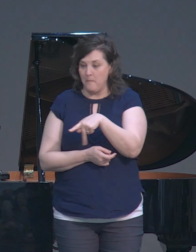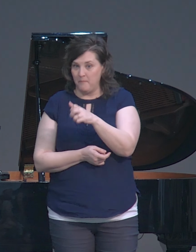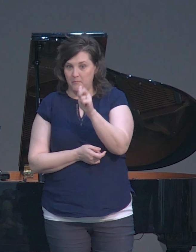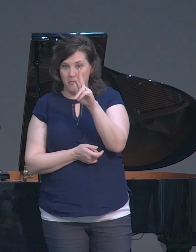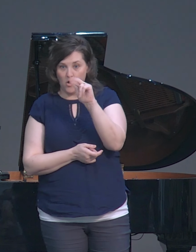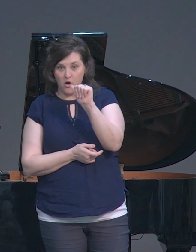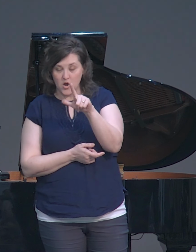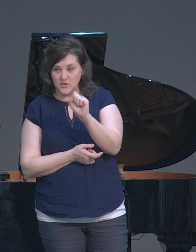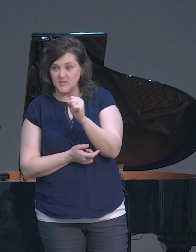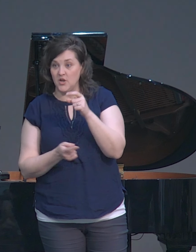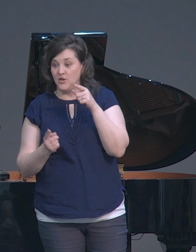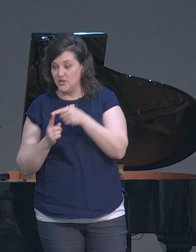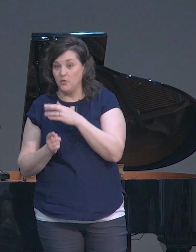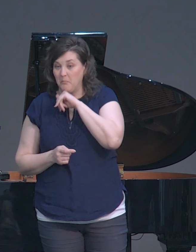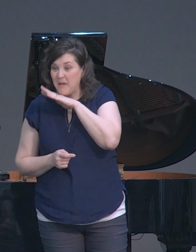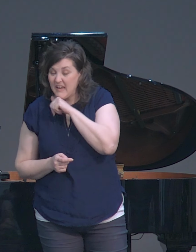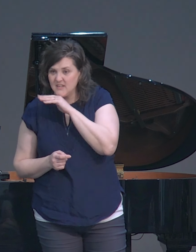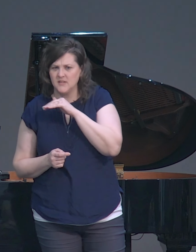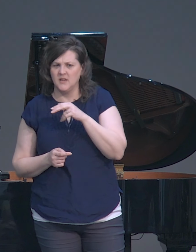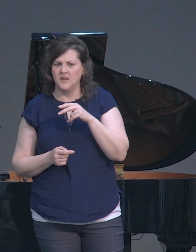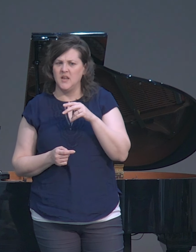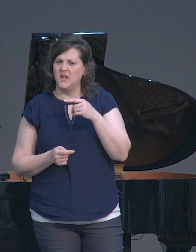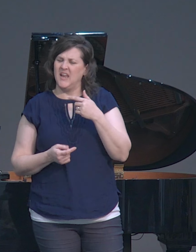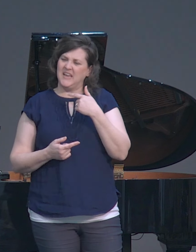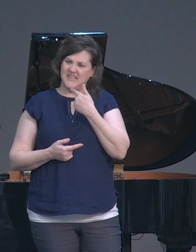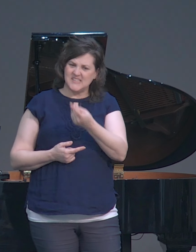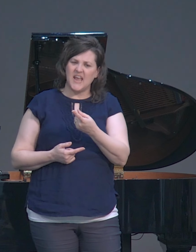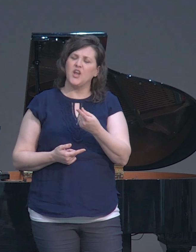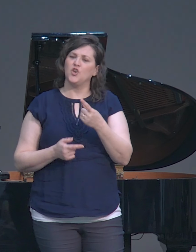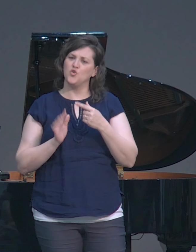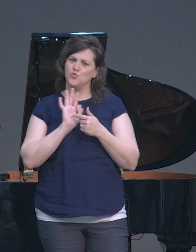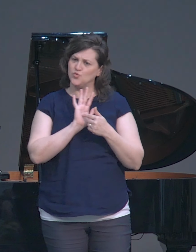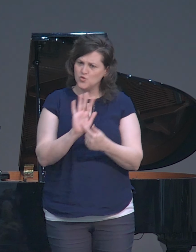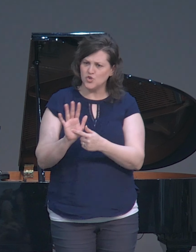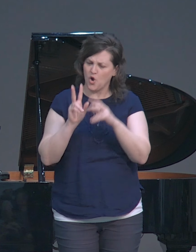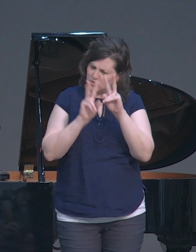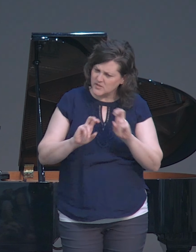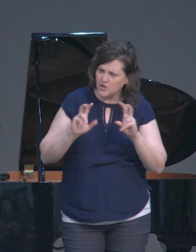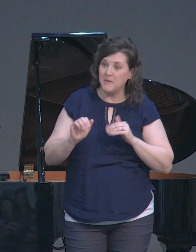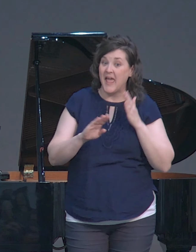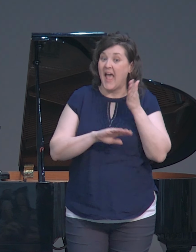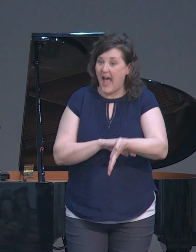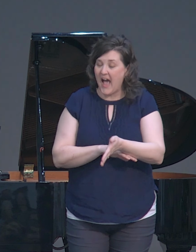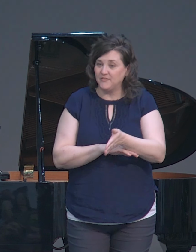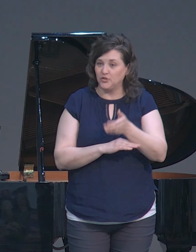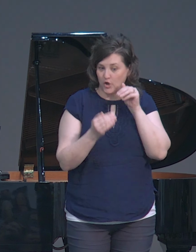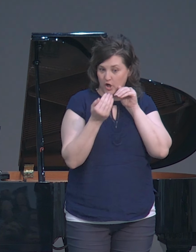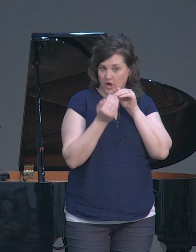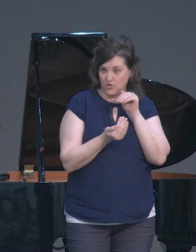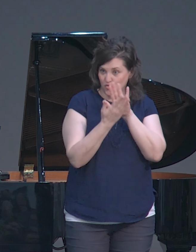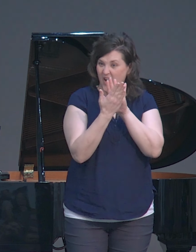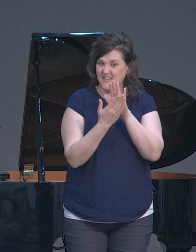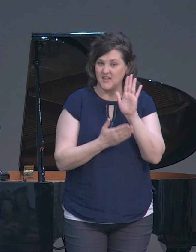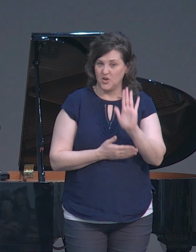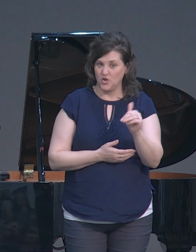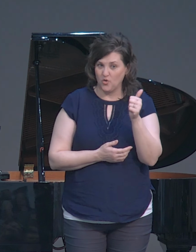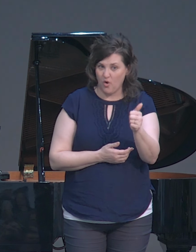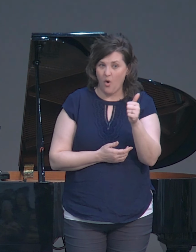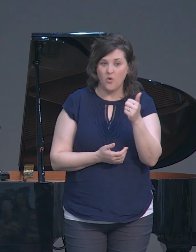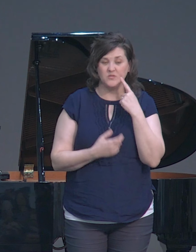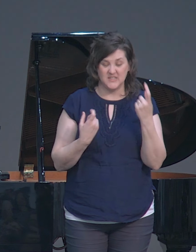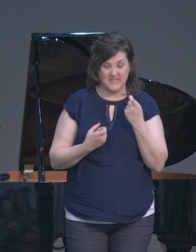discernment once you get the log off your face. When the log's out of your eye, instead of running around and addressing everyone with your holy wisdom and